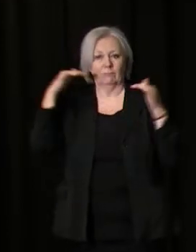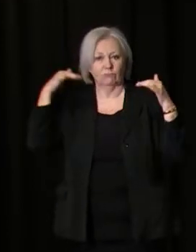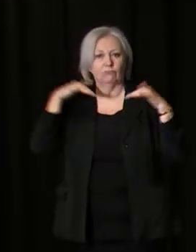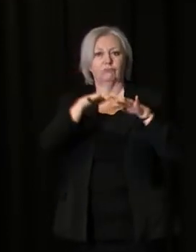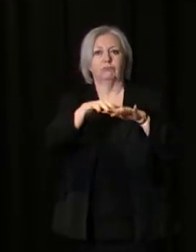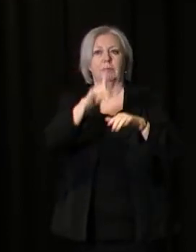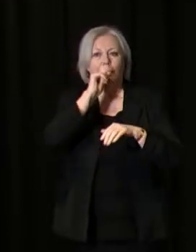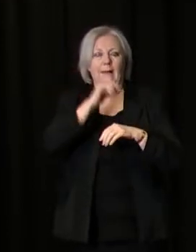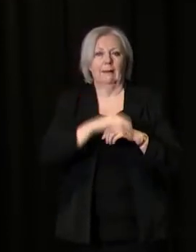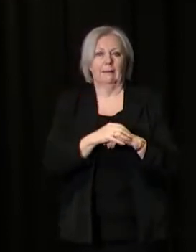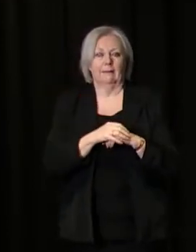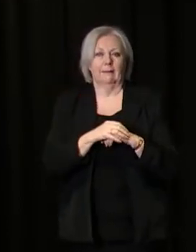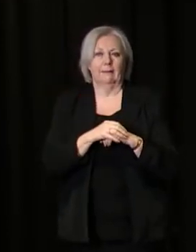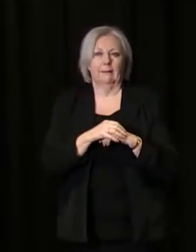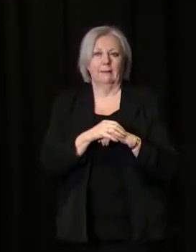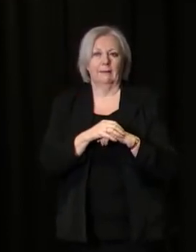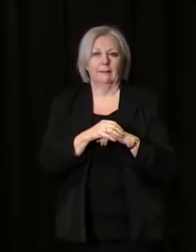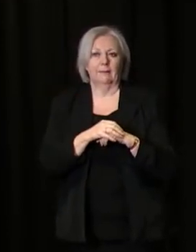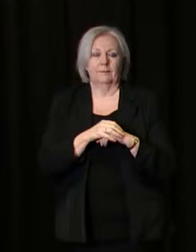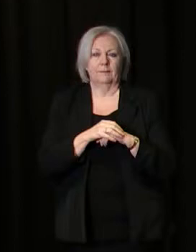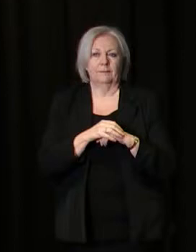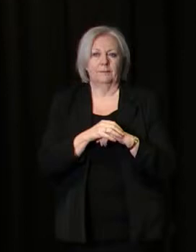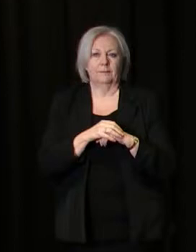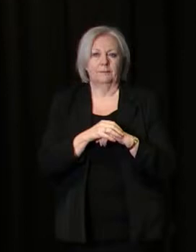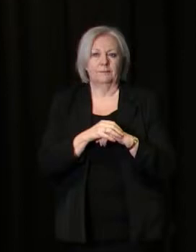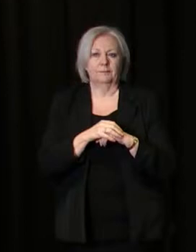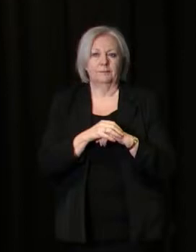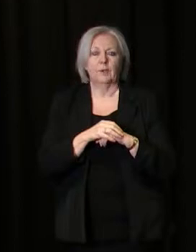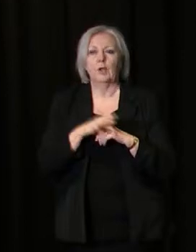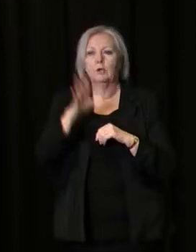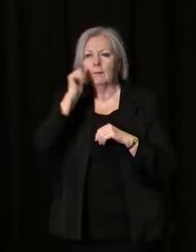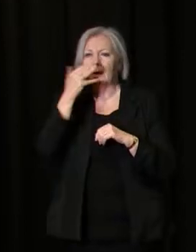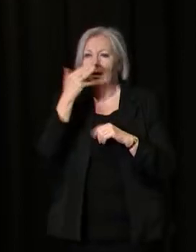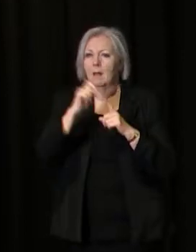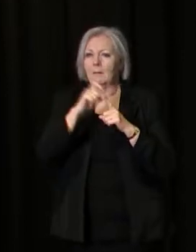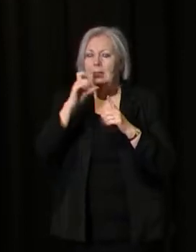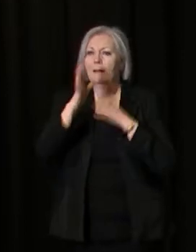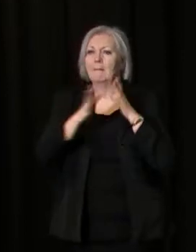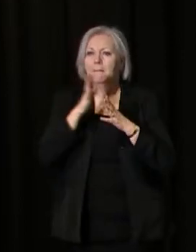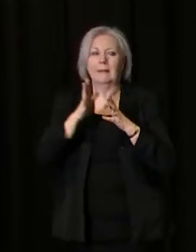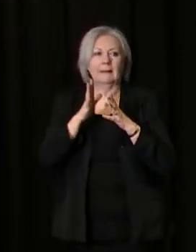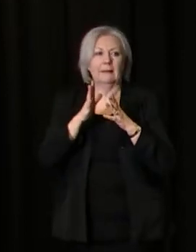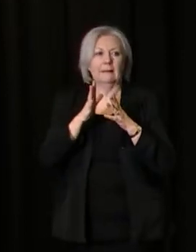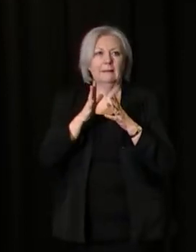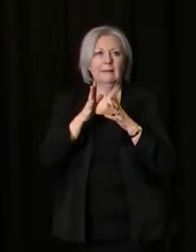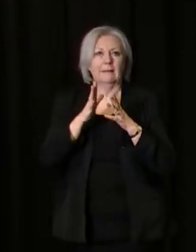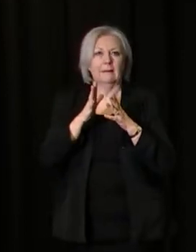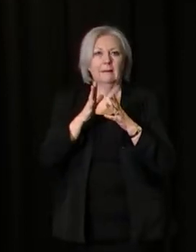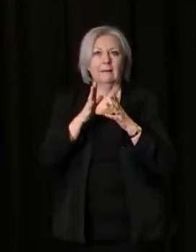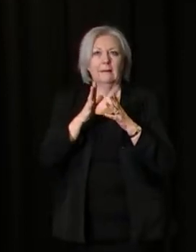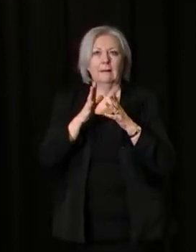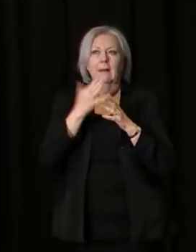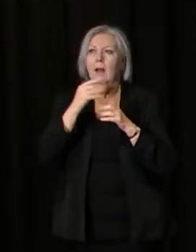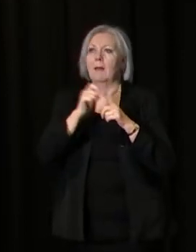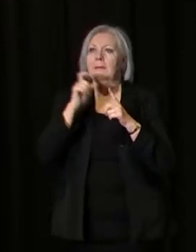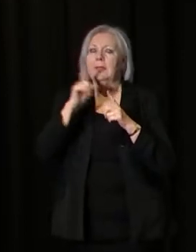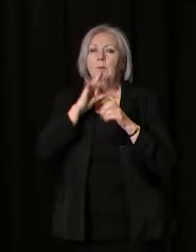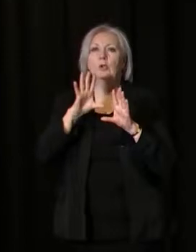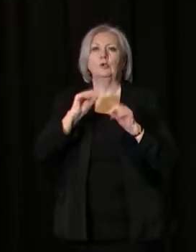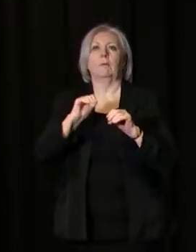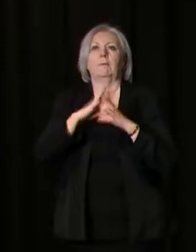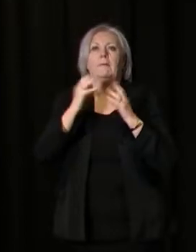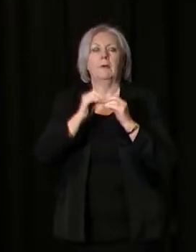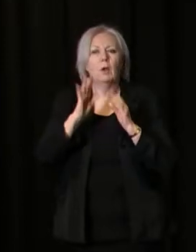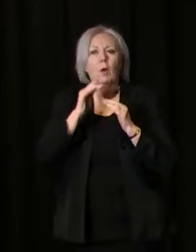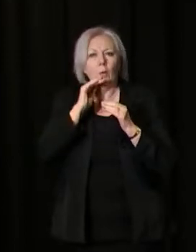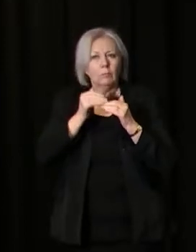That's what 90% makes possible. And of course, I don't want anyone to think that it's sort of 90% and then the brakes go on. It'll finish up going beyond